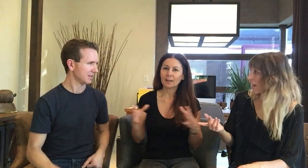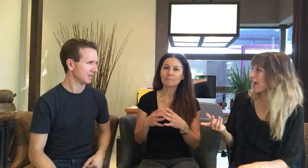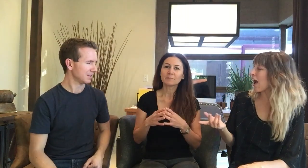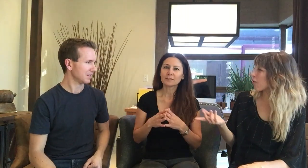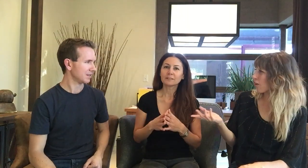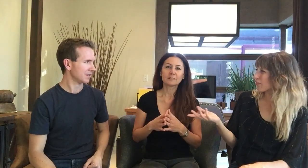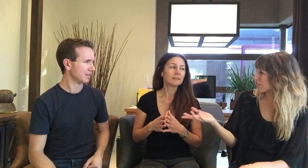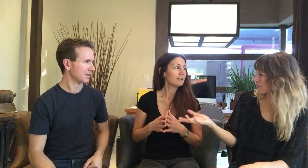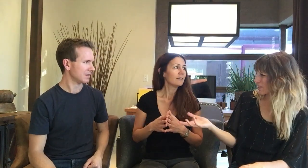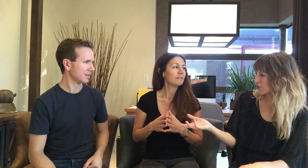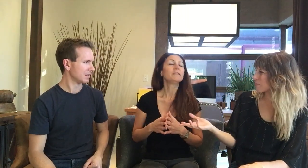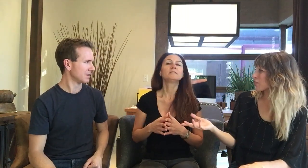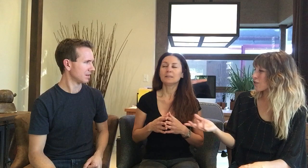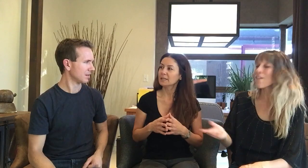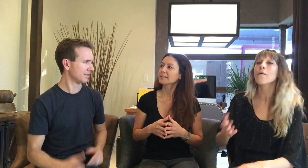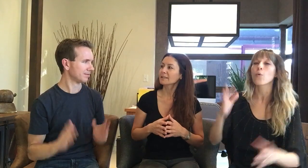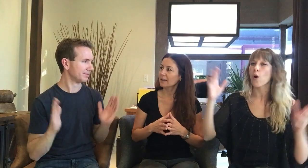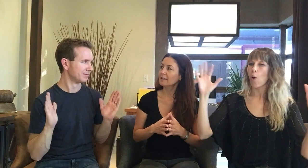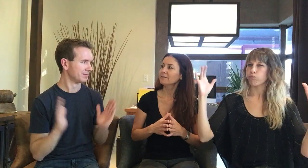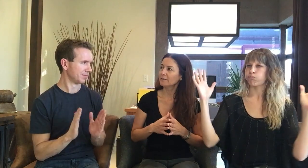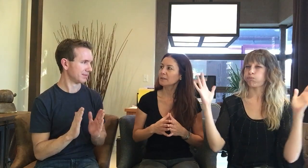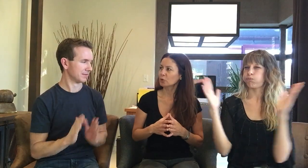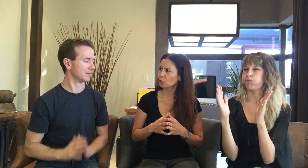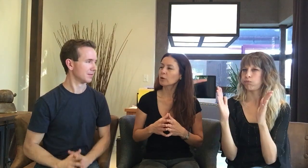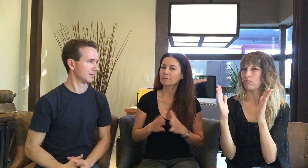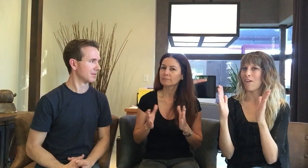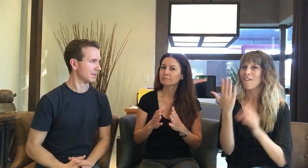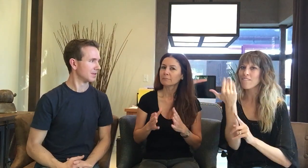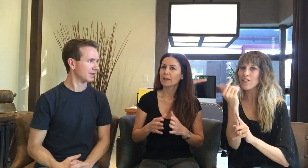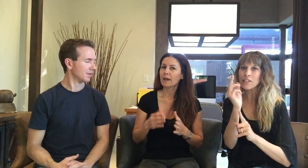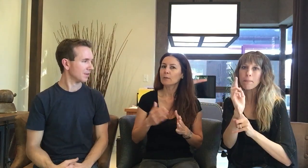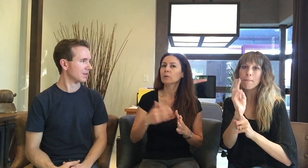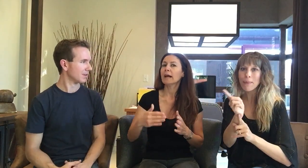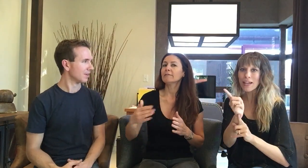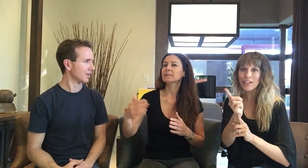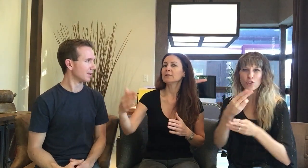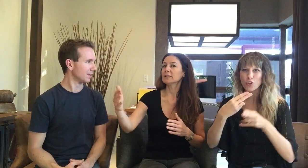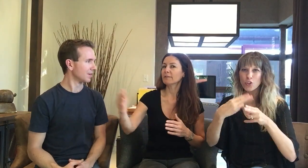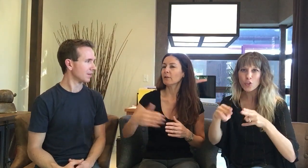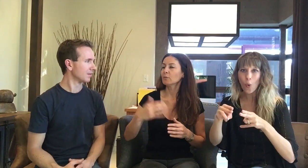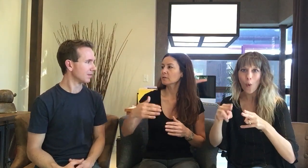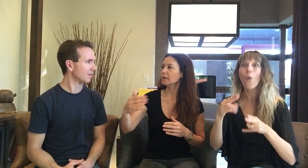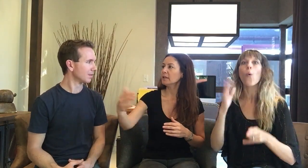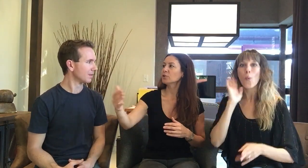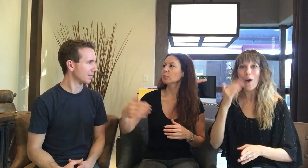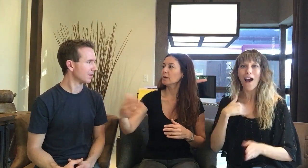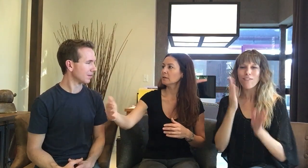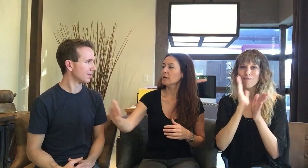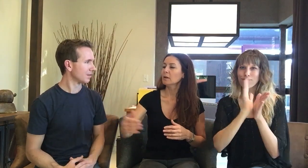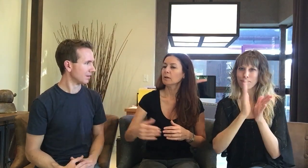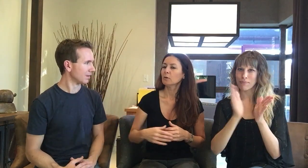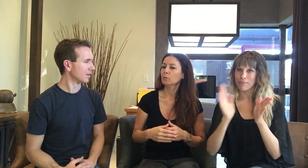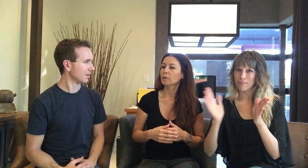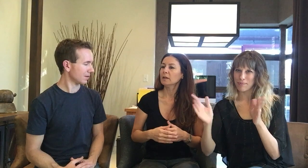Yep. How long? 15 minutes? 15 minutes, 15, short. And then we'll have a series of those. And each one